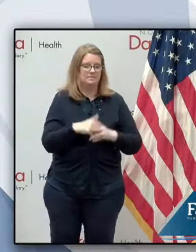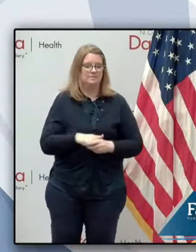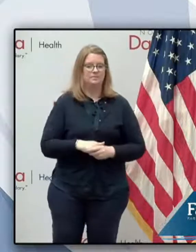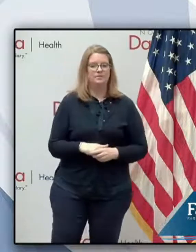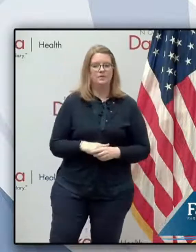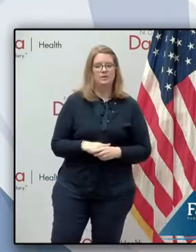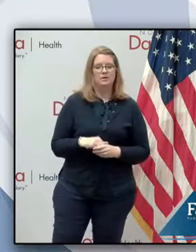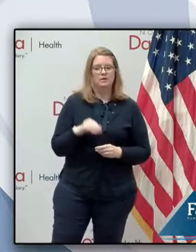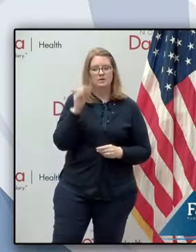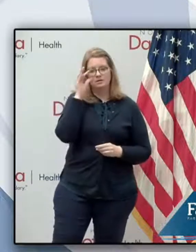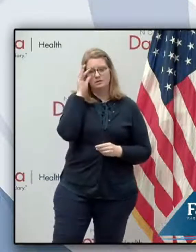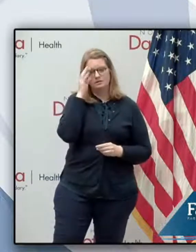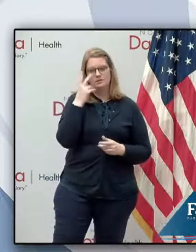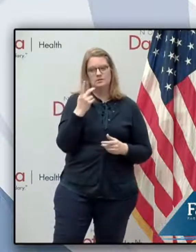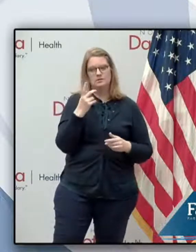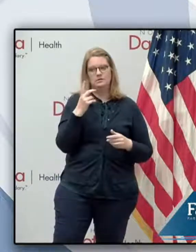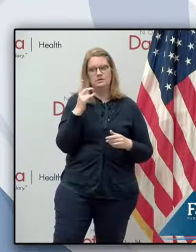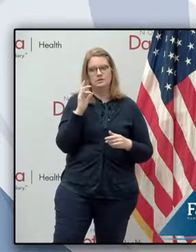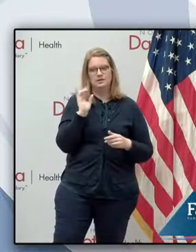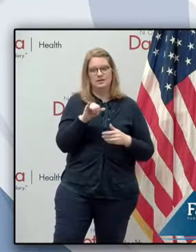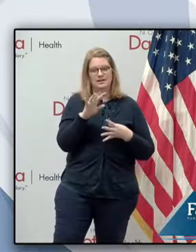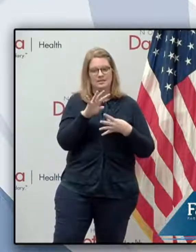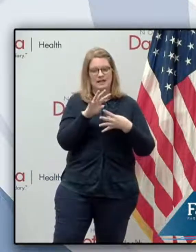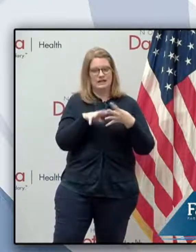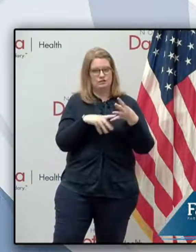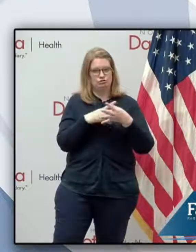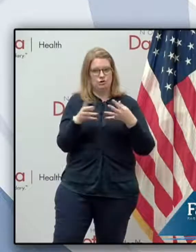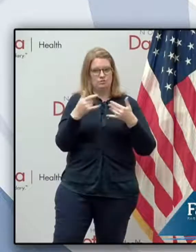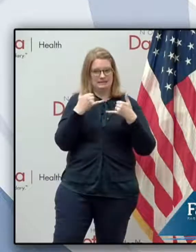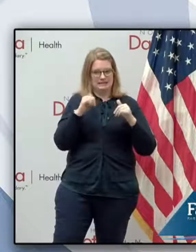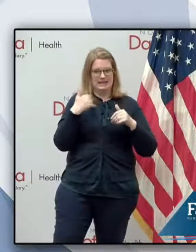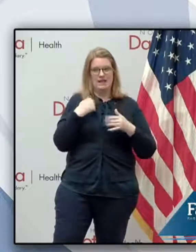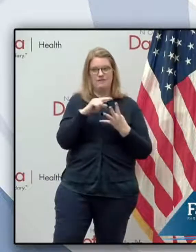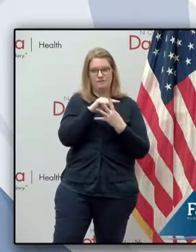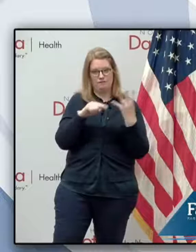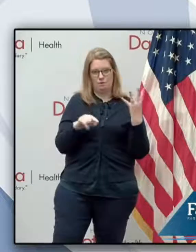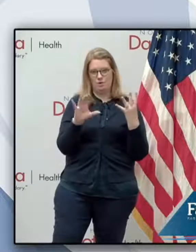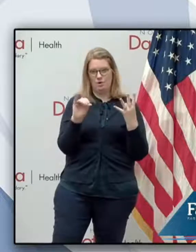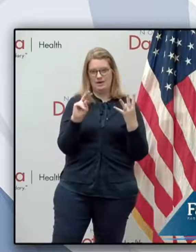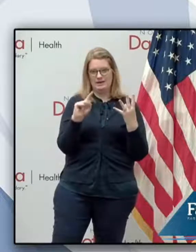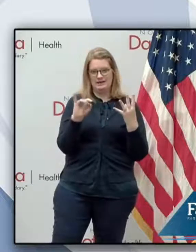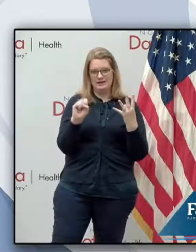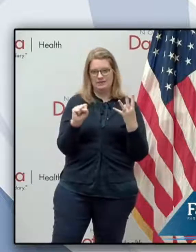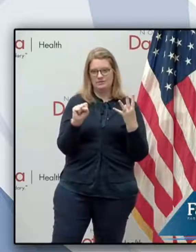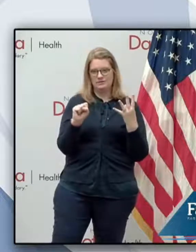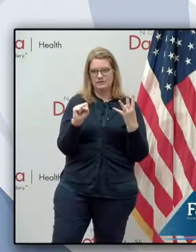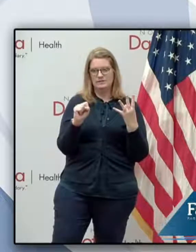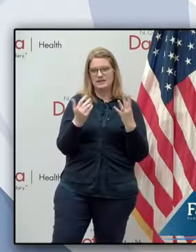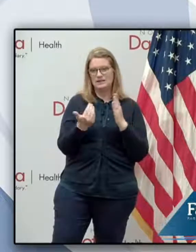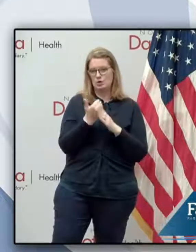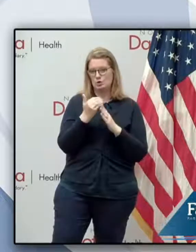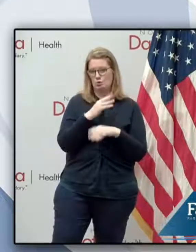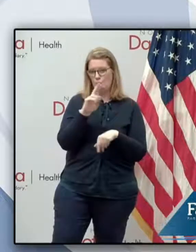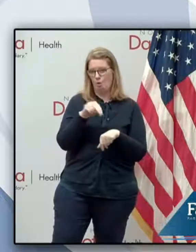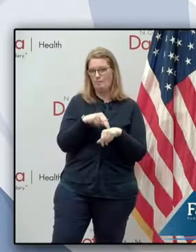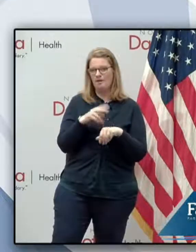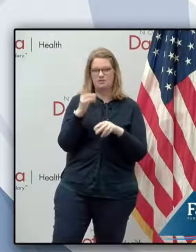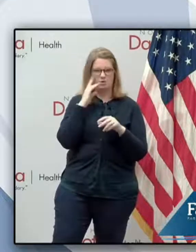We do have on that chart that was up, we still have 4 counties that remain at the new normal or the blue